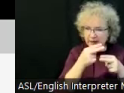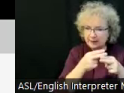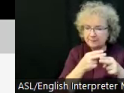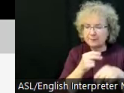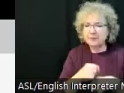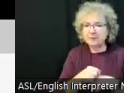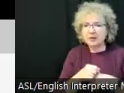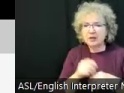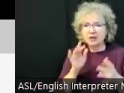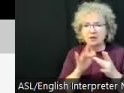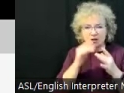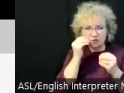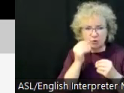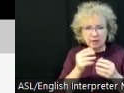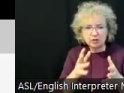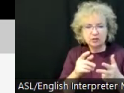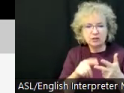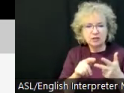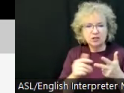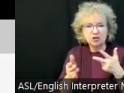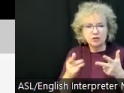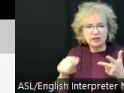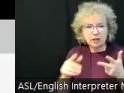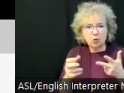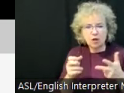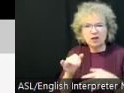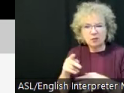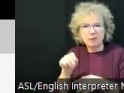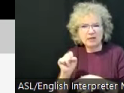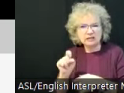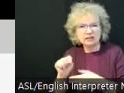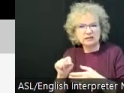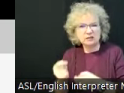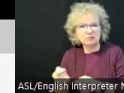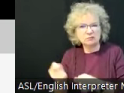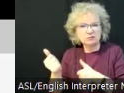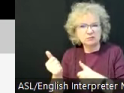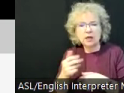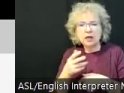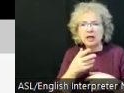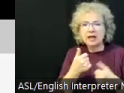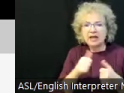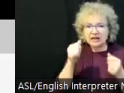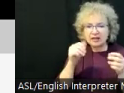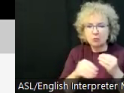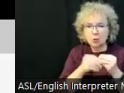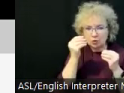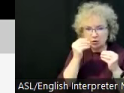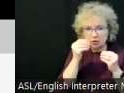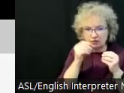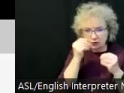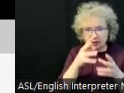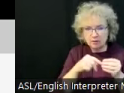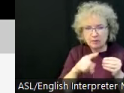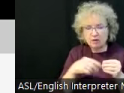contact information, the service they want. Pest eradication is and any additional information around eligibility they wish to